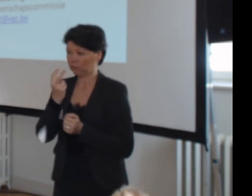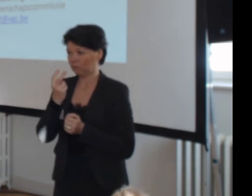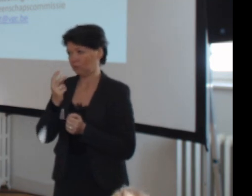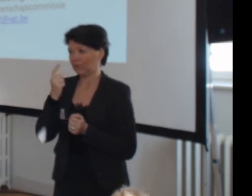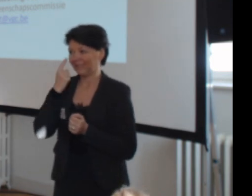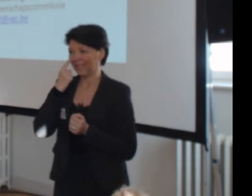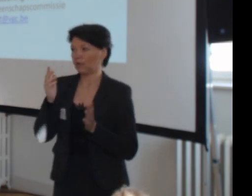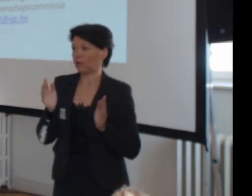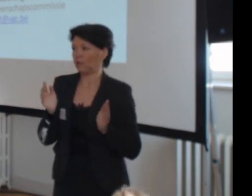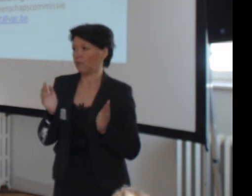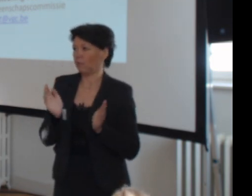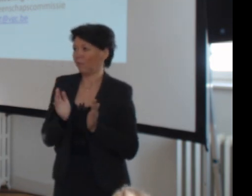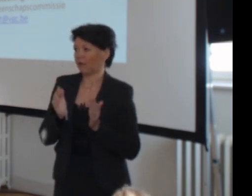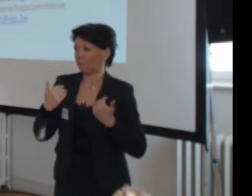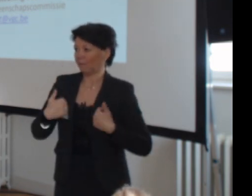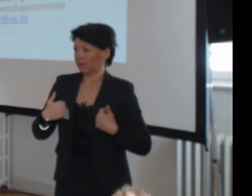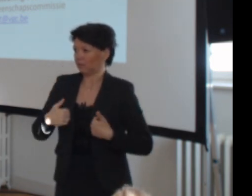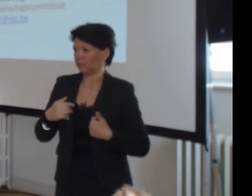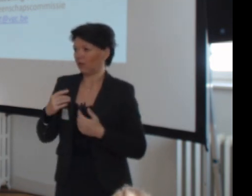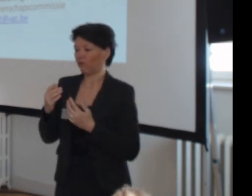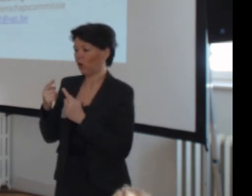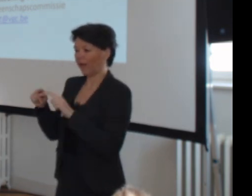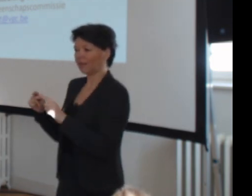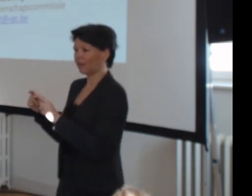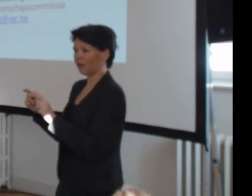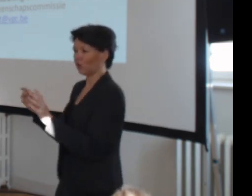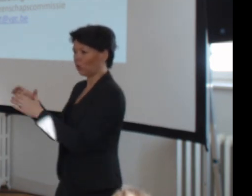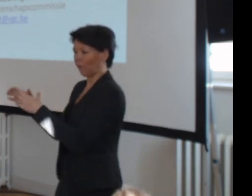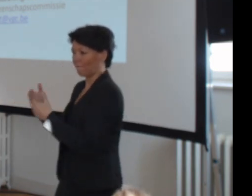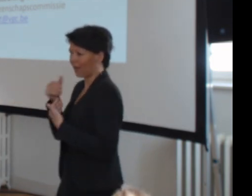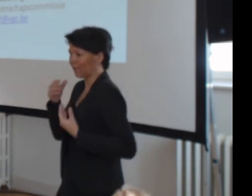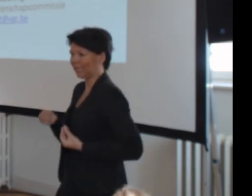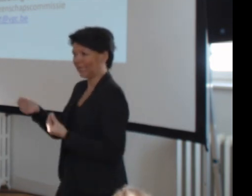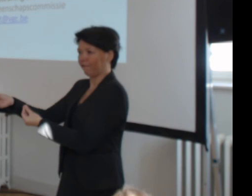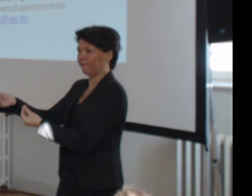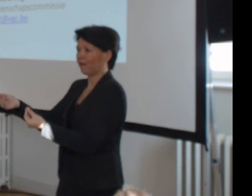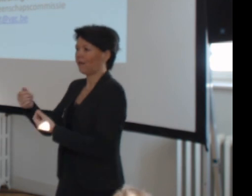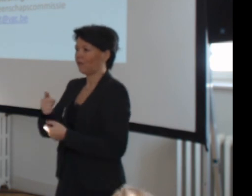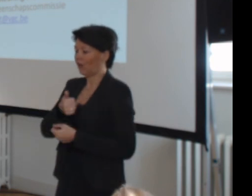for other groups. So there is a huge problem with it.